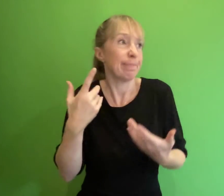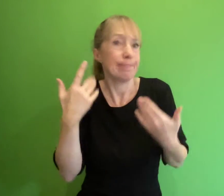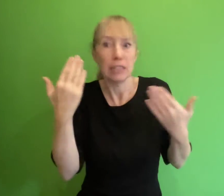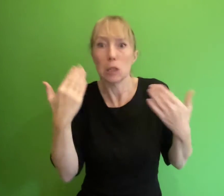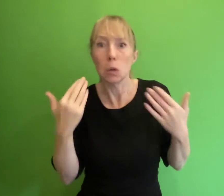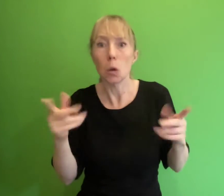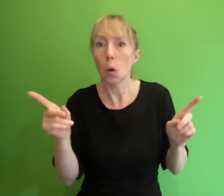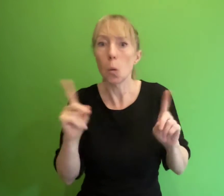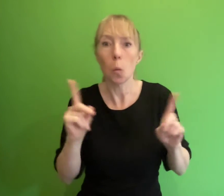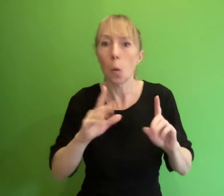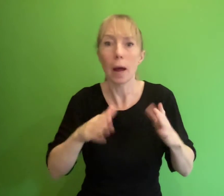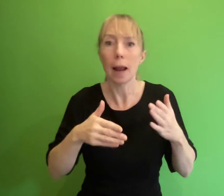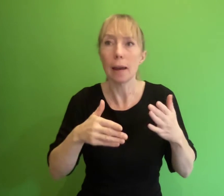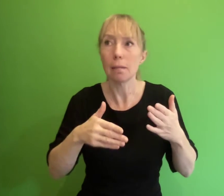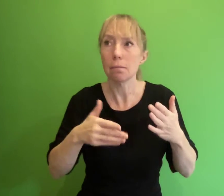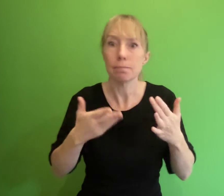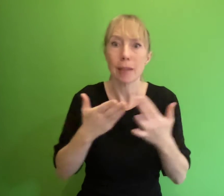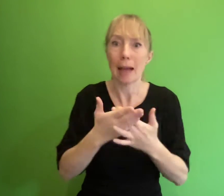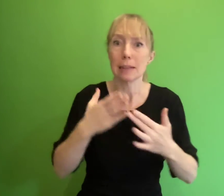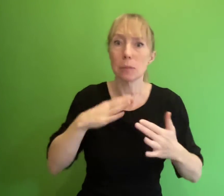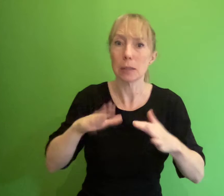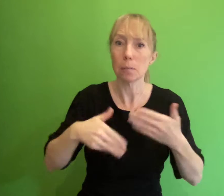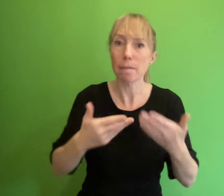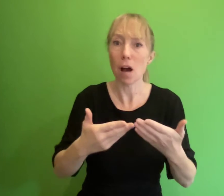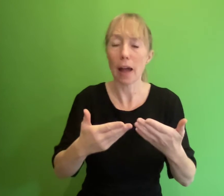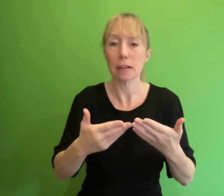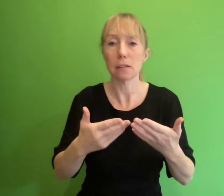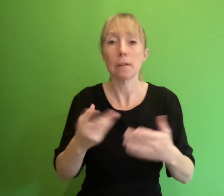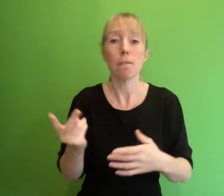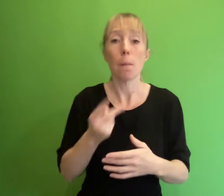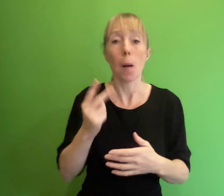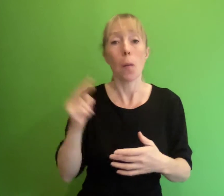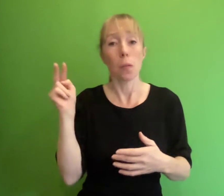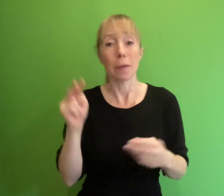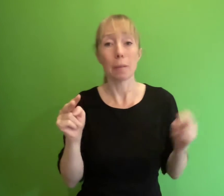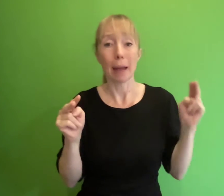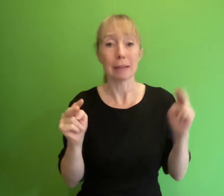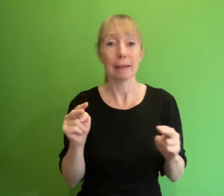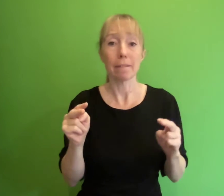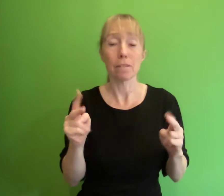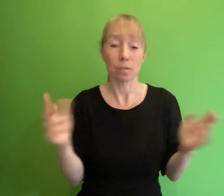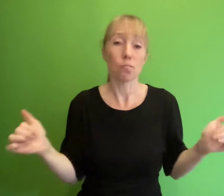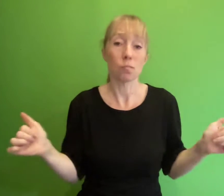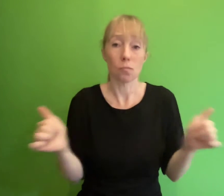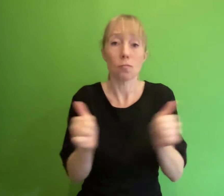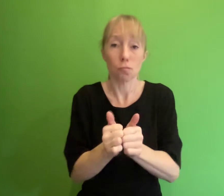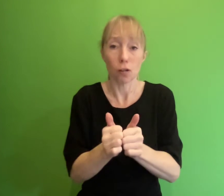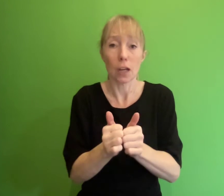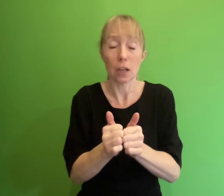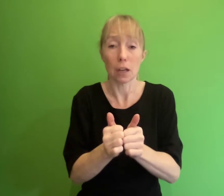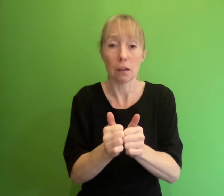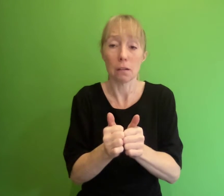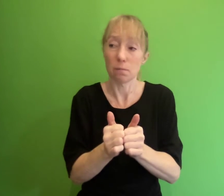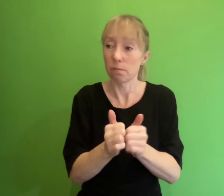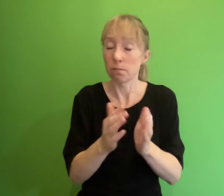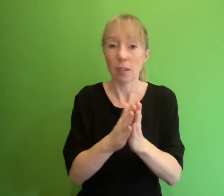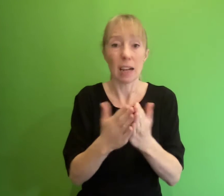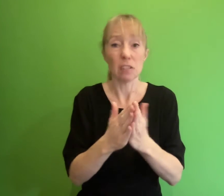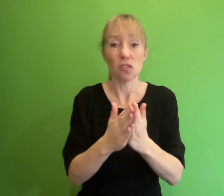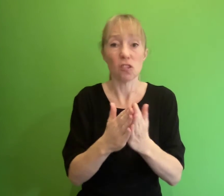be in place. From both perspectives, there was agreement that literature, as a sector, tends